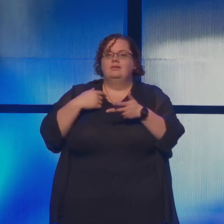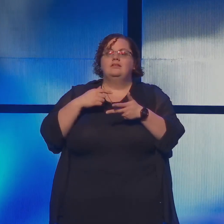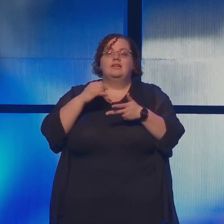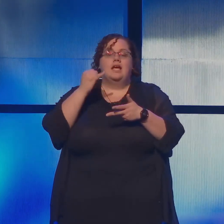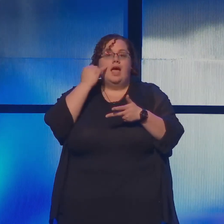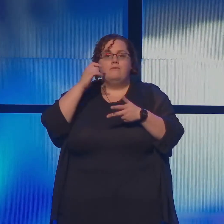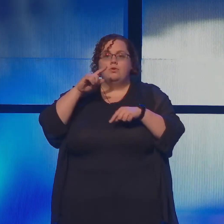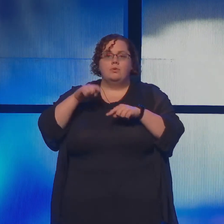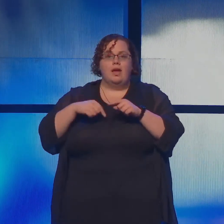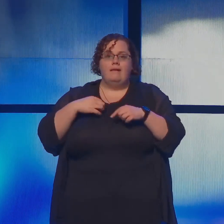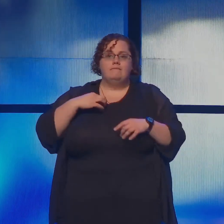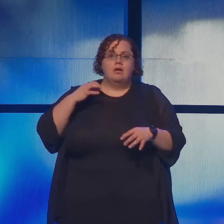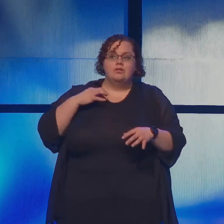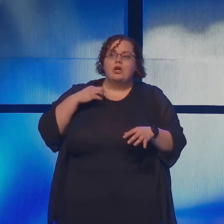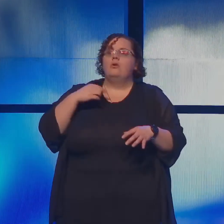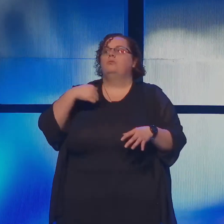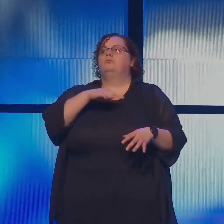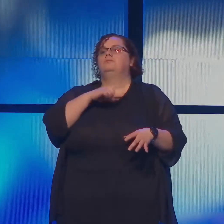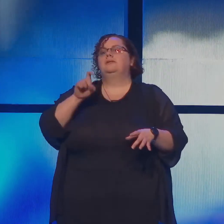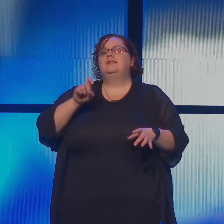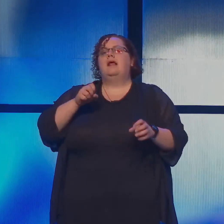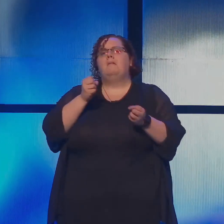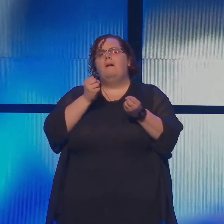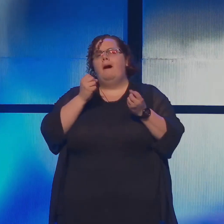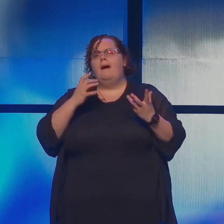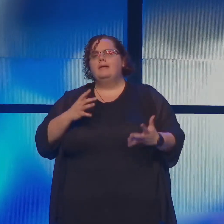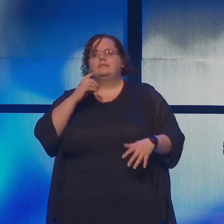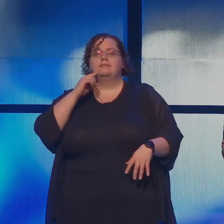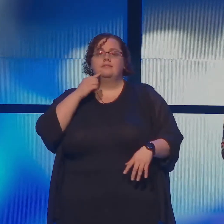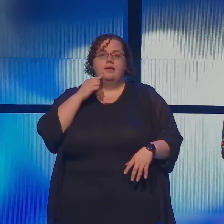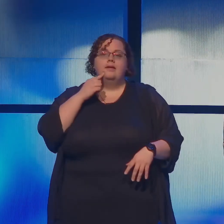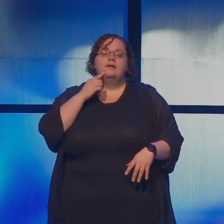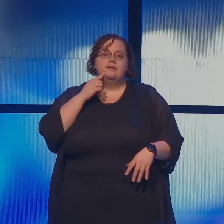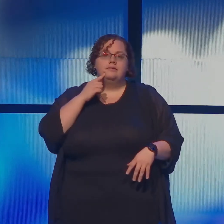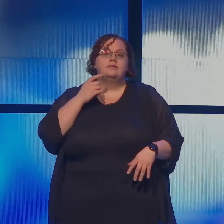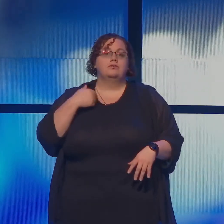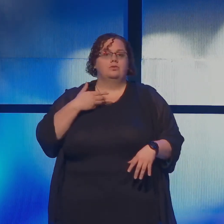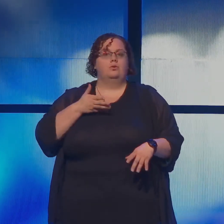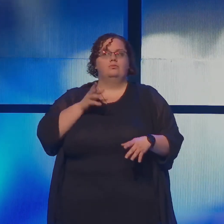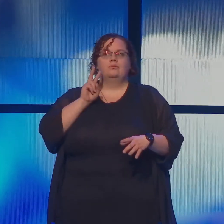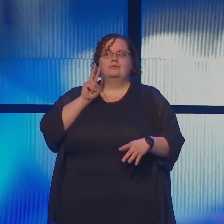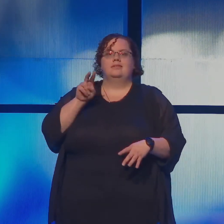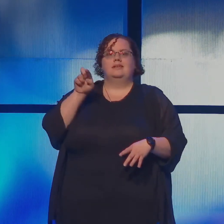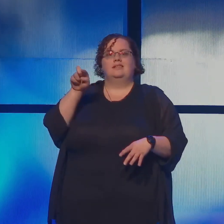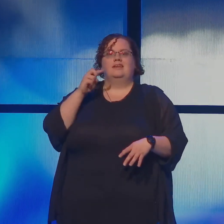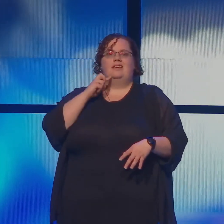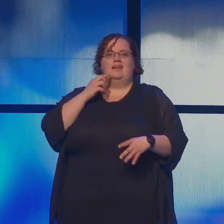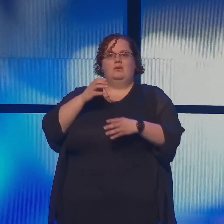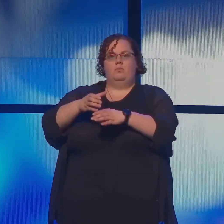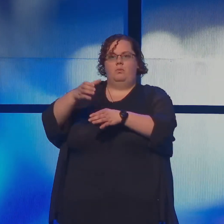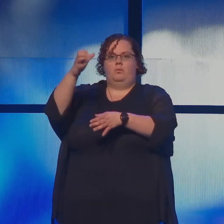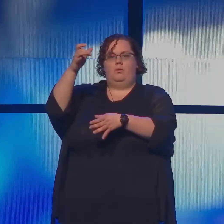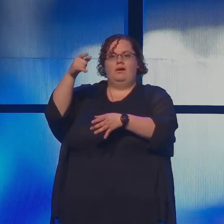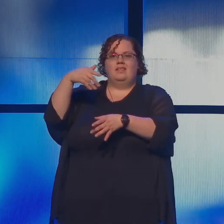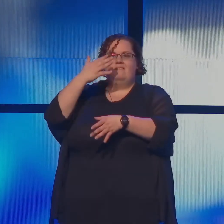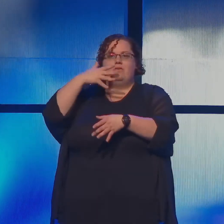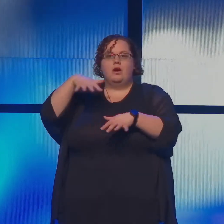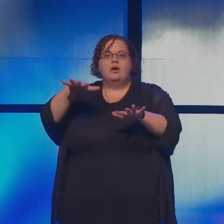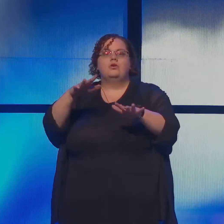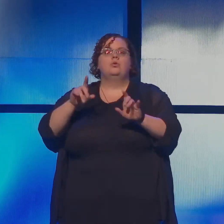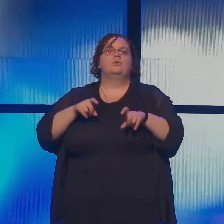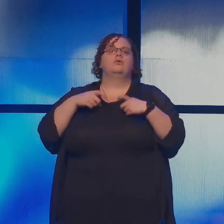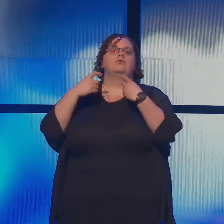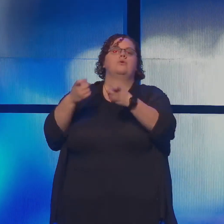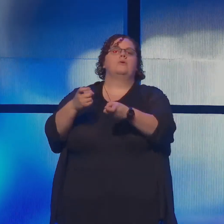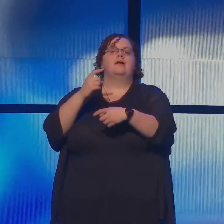volunteer, we need candy. We need lots and lots and lots of candy. So stop by the candy tower in the atrium. You can